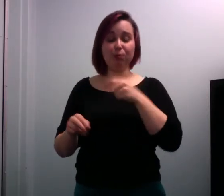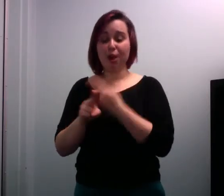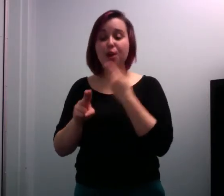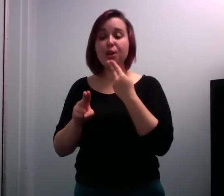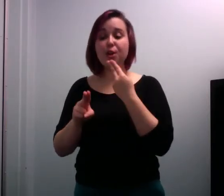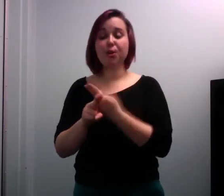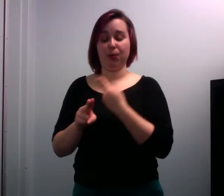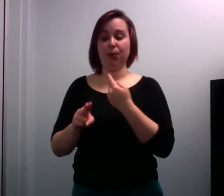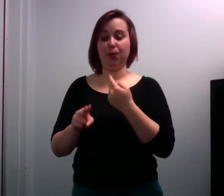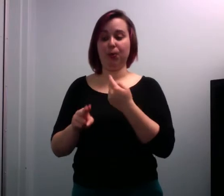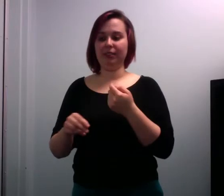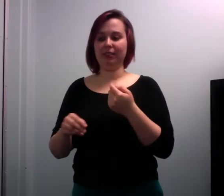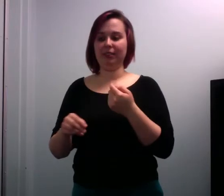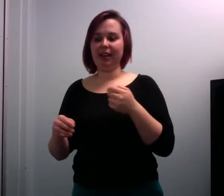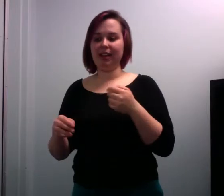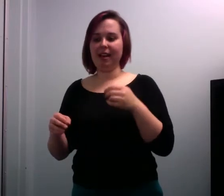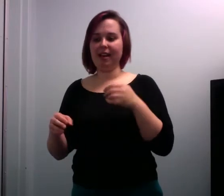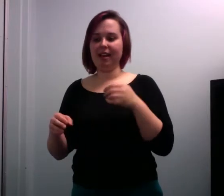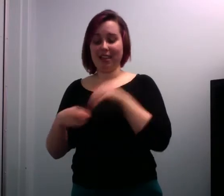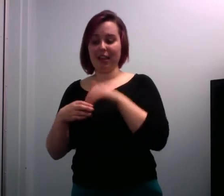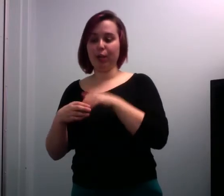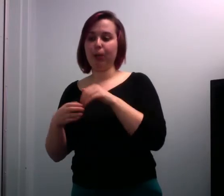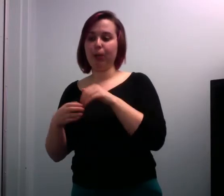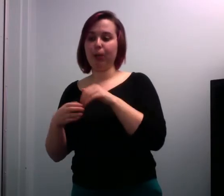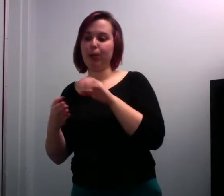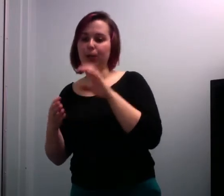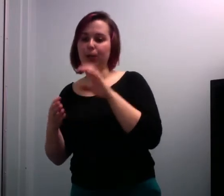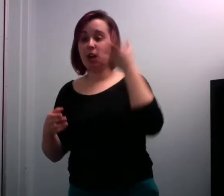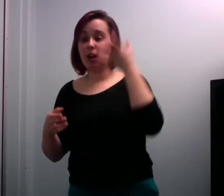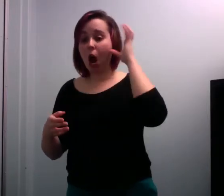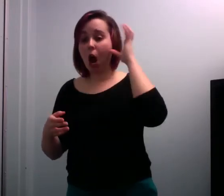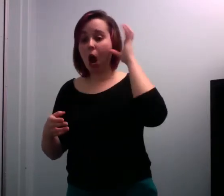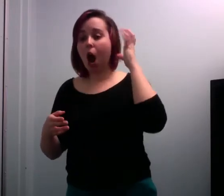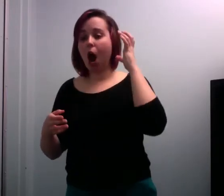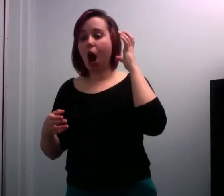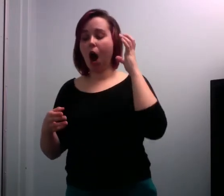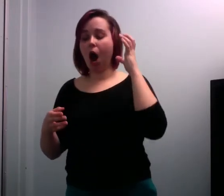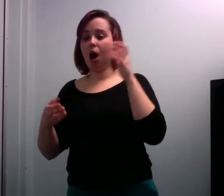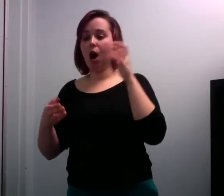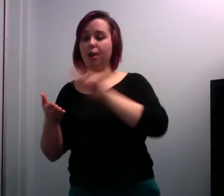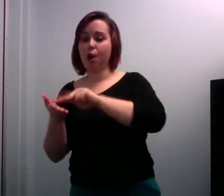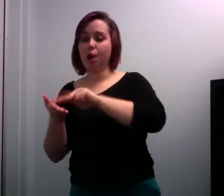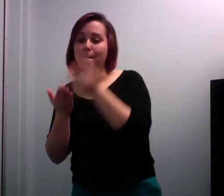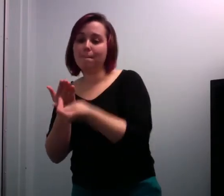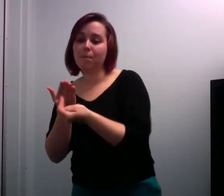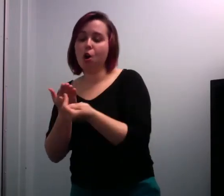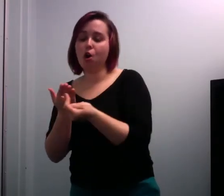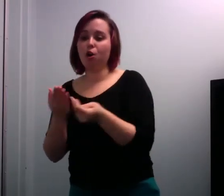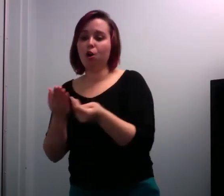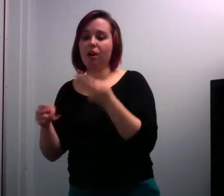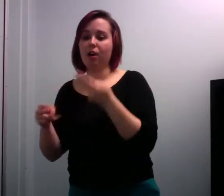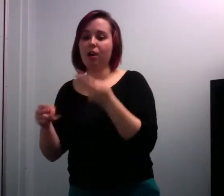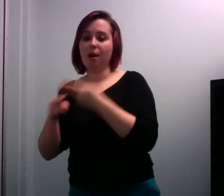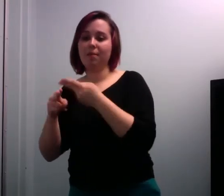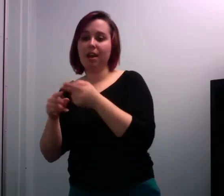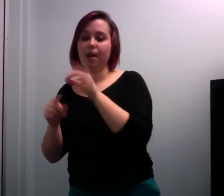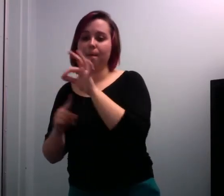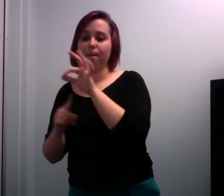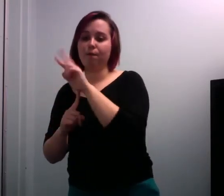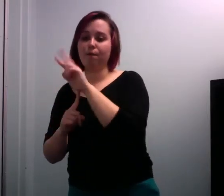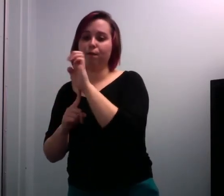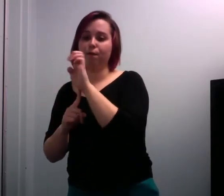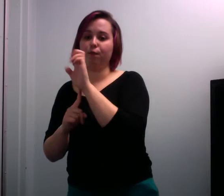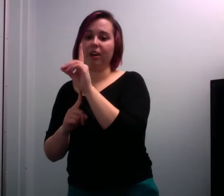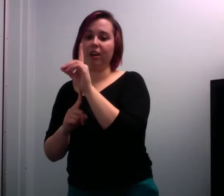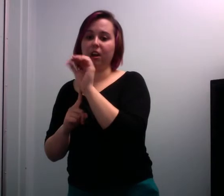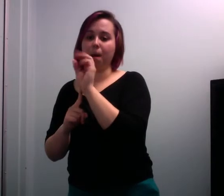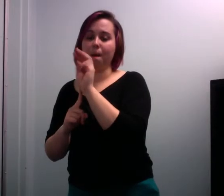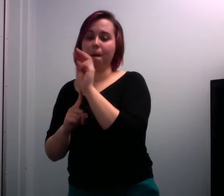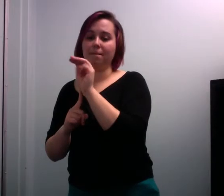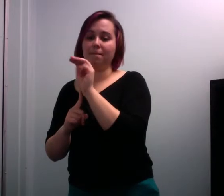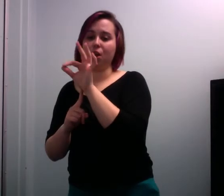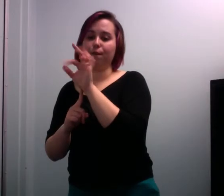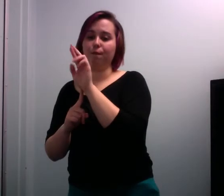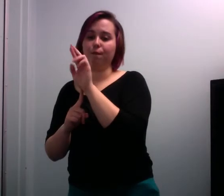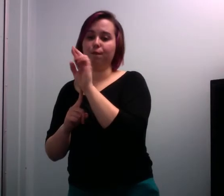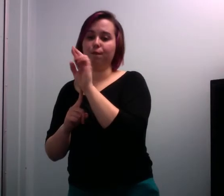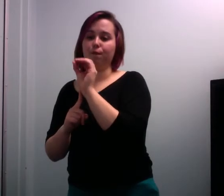audio program entitled Freedom from Fear by Reverend Mary Boggs of the Living Enrichment Institute,